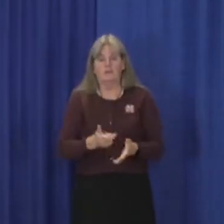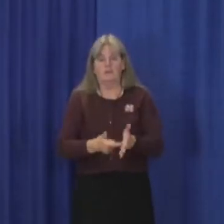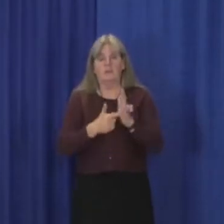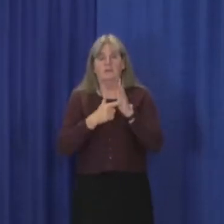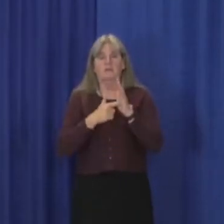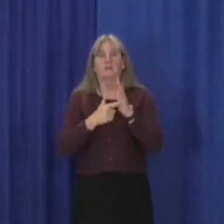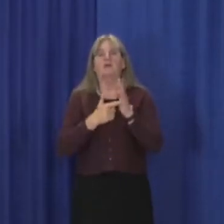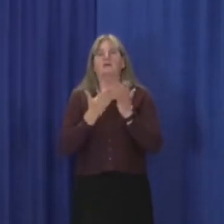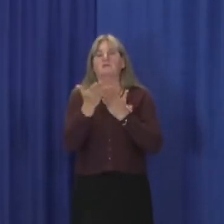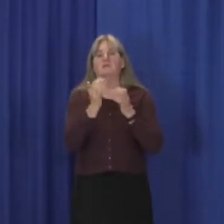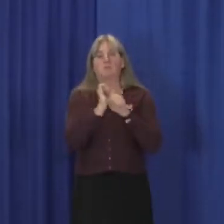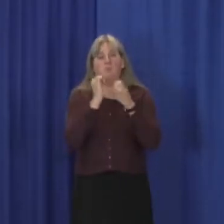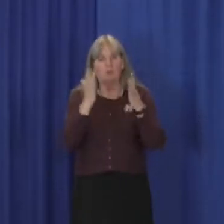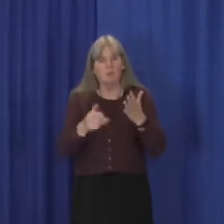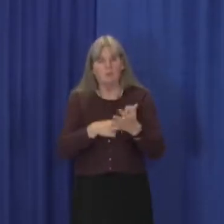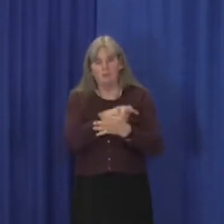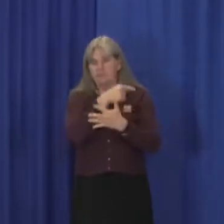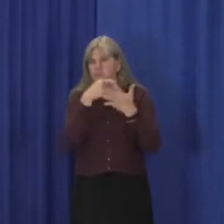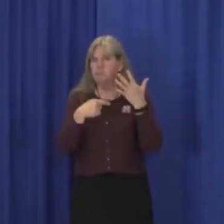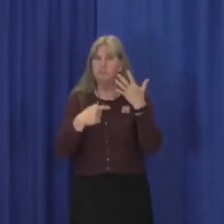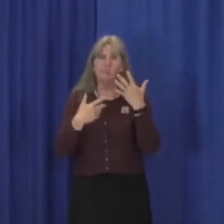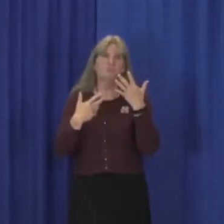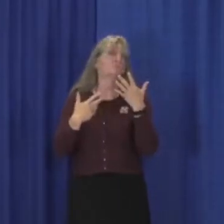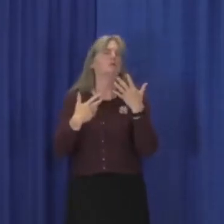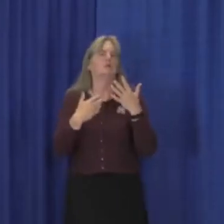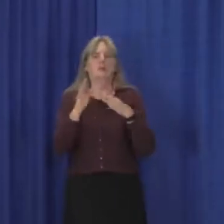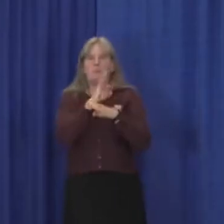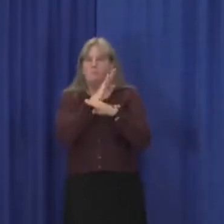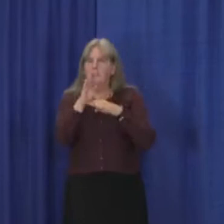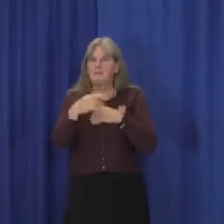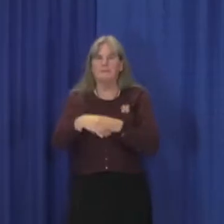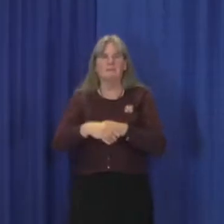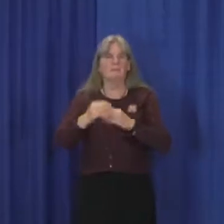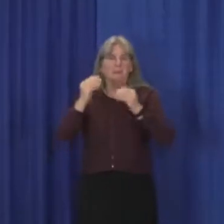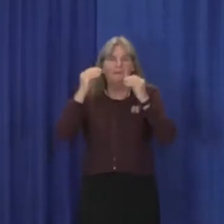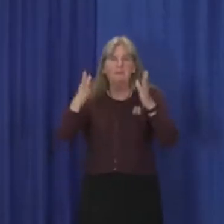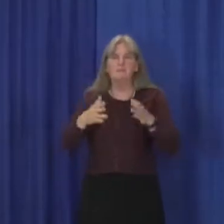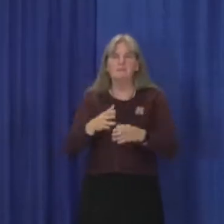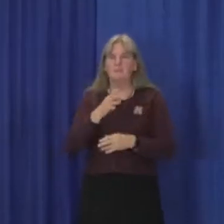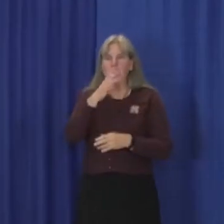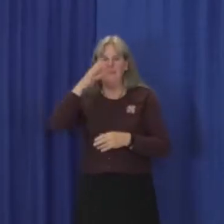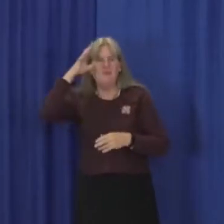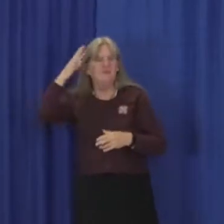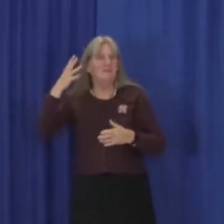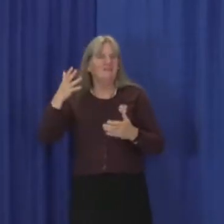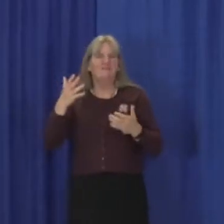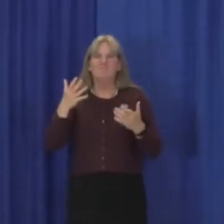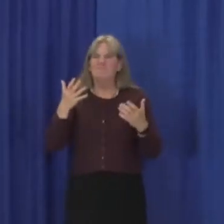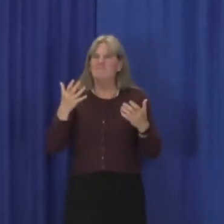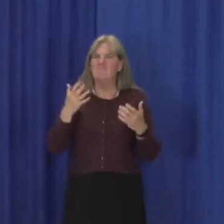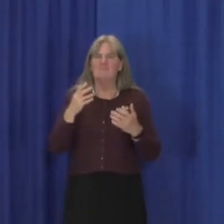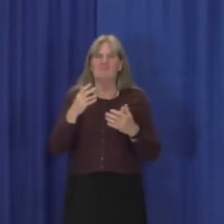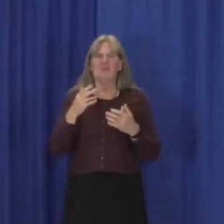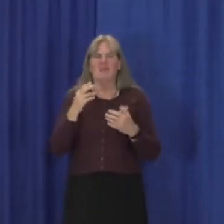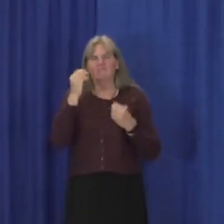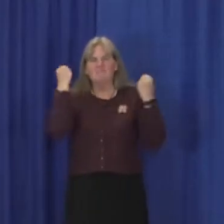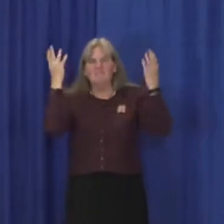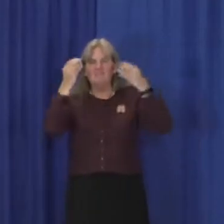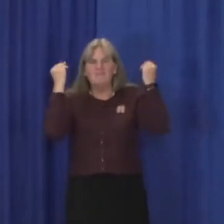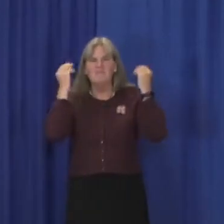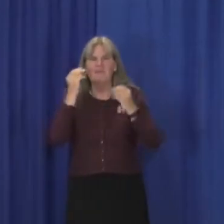service providers, business owners, teachers, parents, first